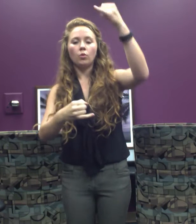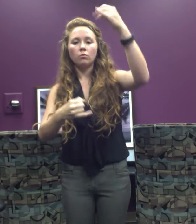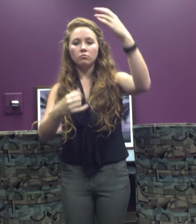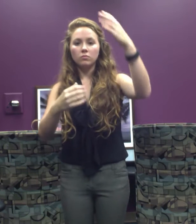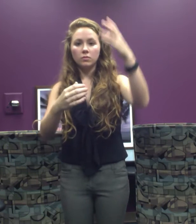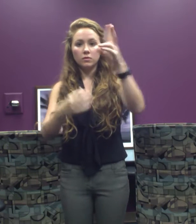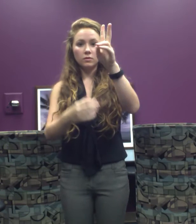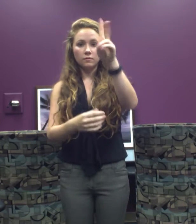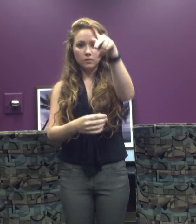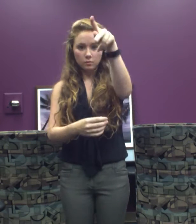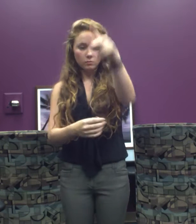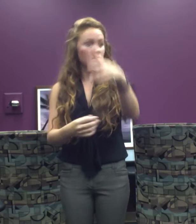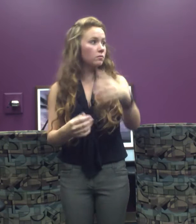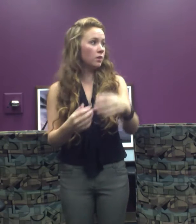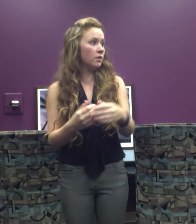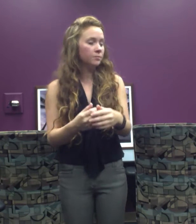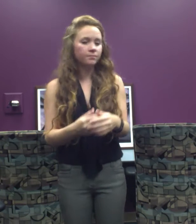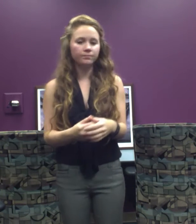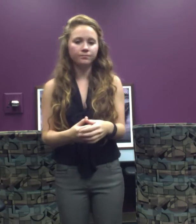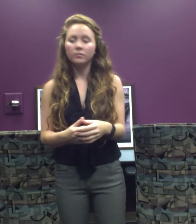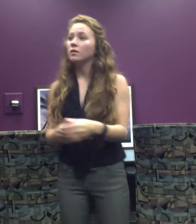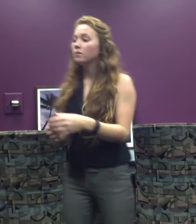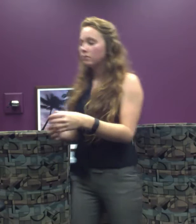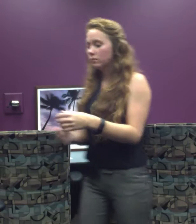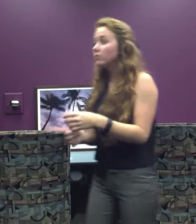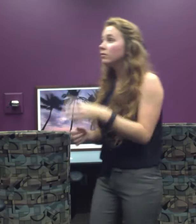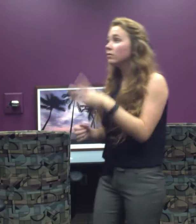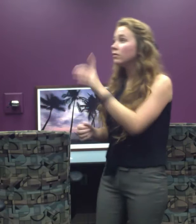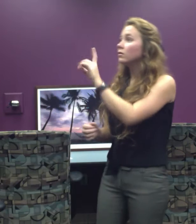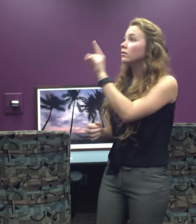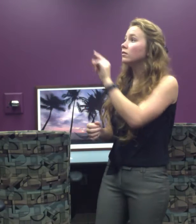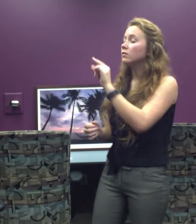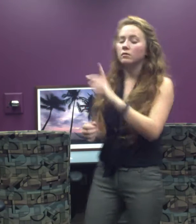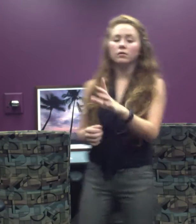Yes, this one, and this one. The same point. And you're doing a good job